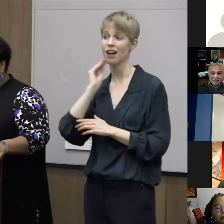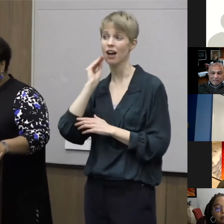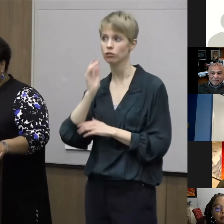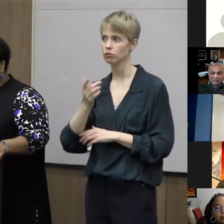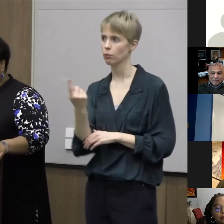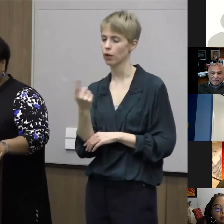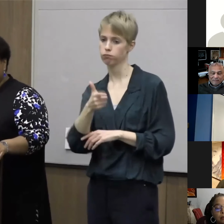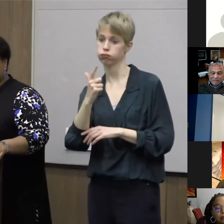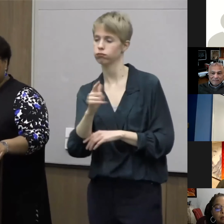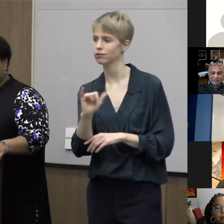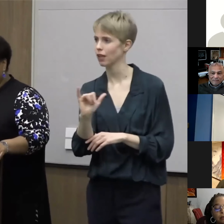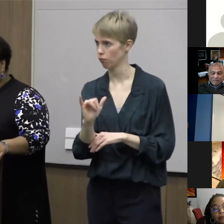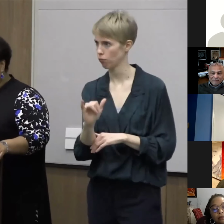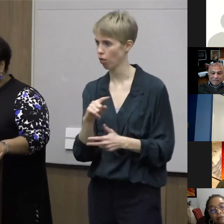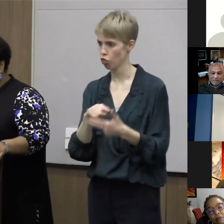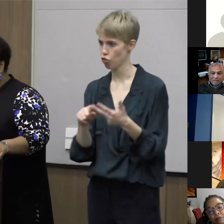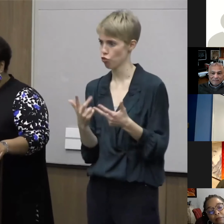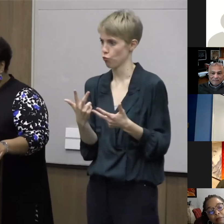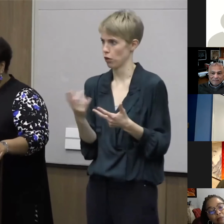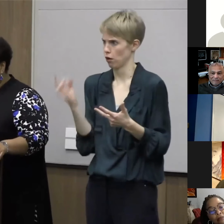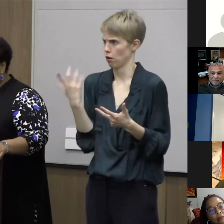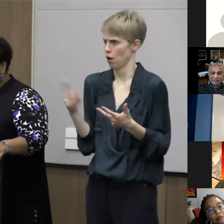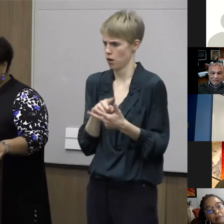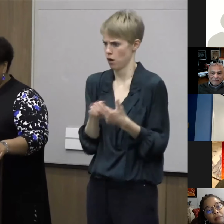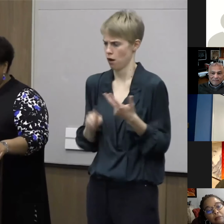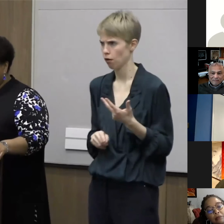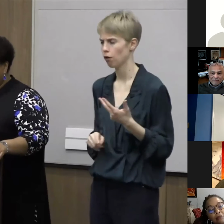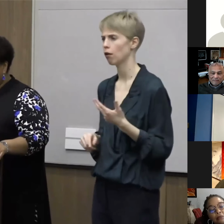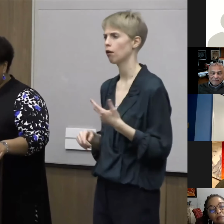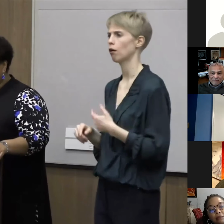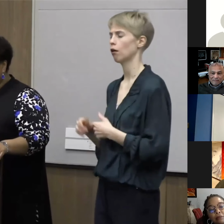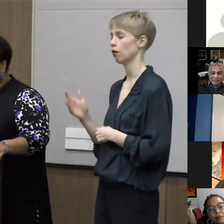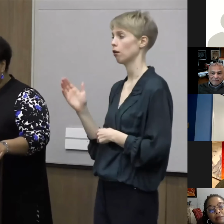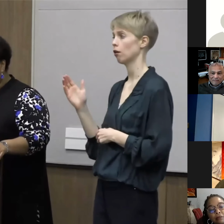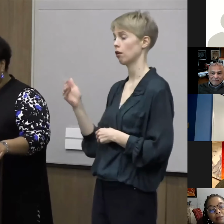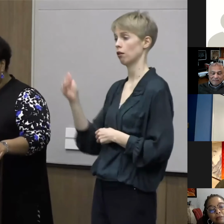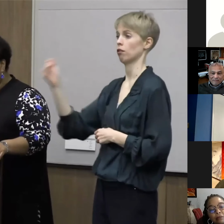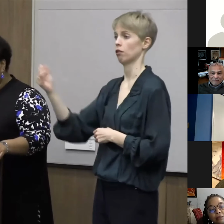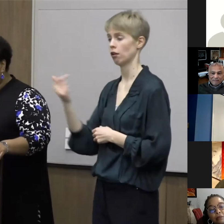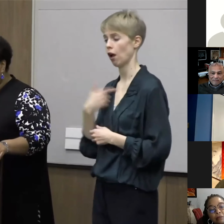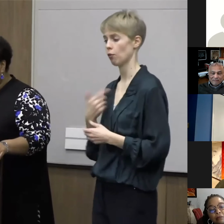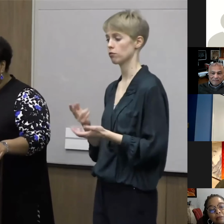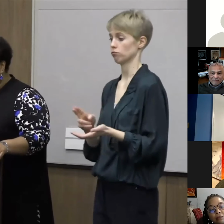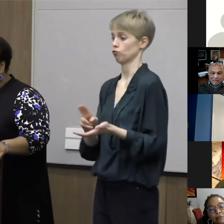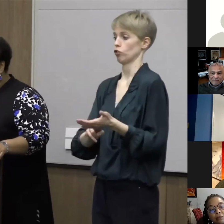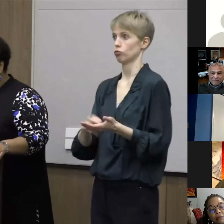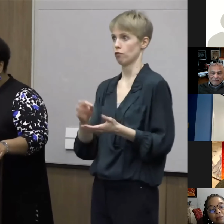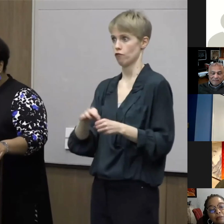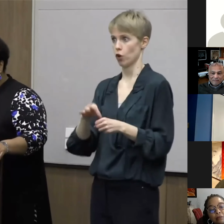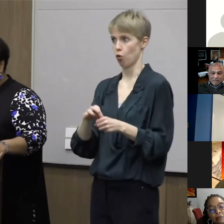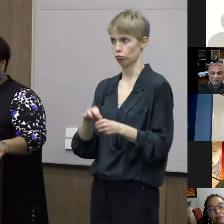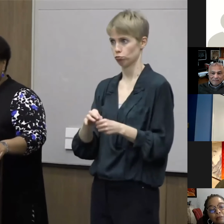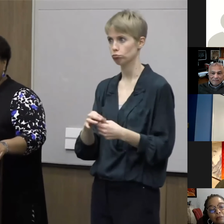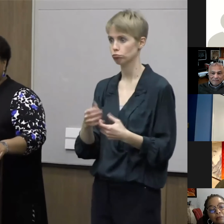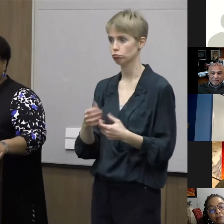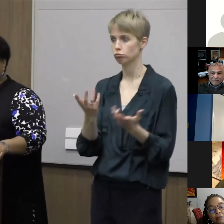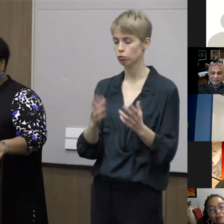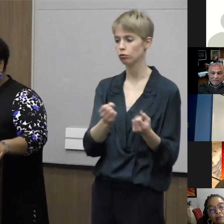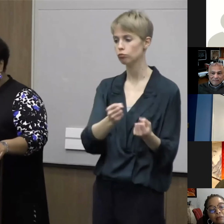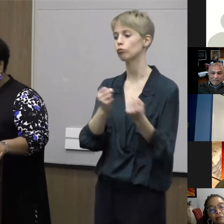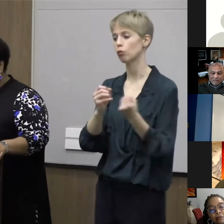On June the 9th, 1963, I had attended a voter registration workshop and was returning back to Mississippi. 10 of us was traveling